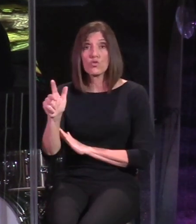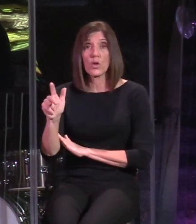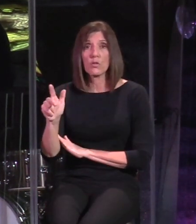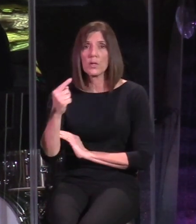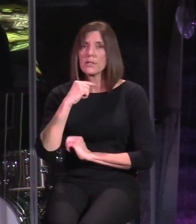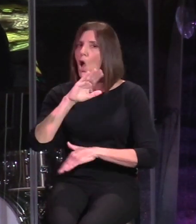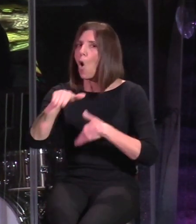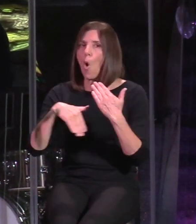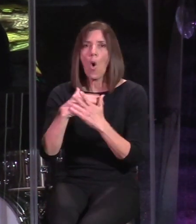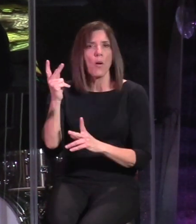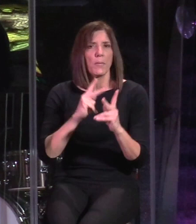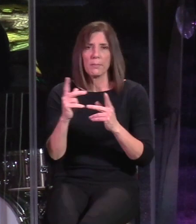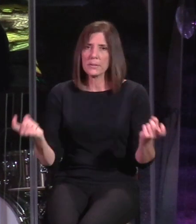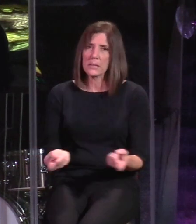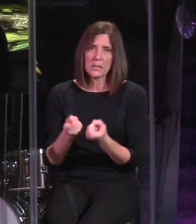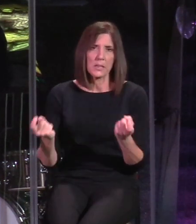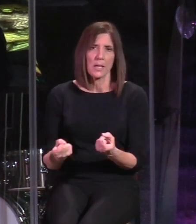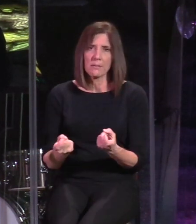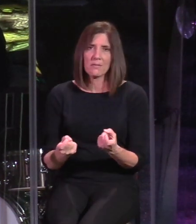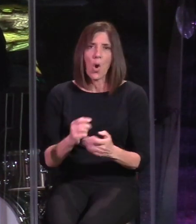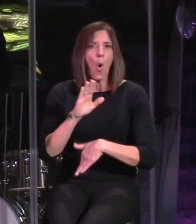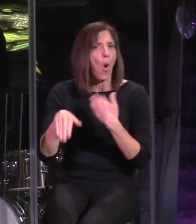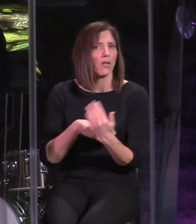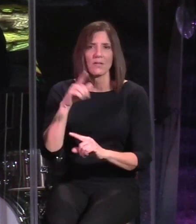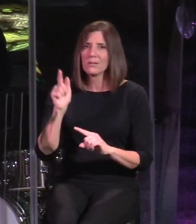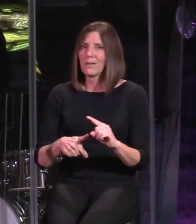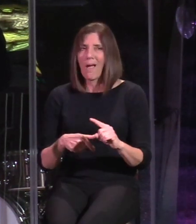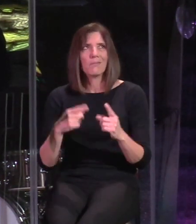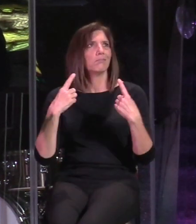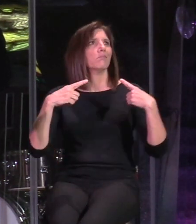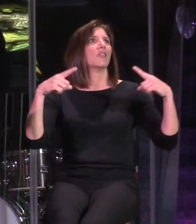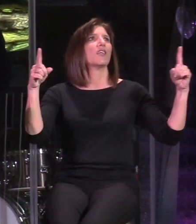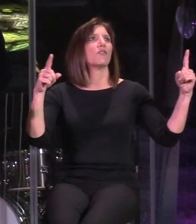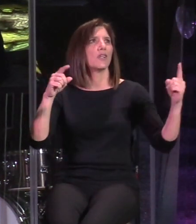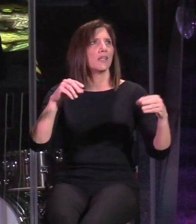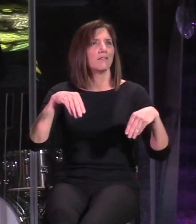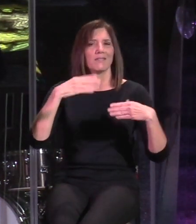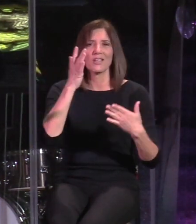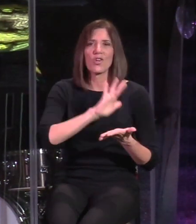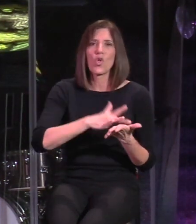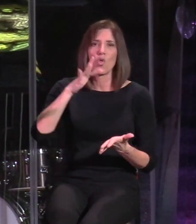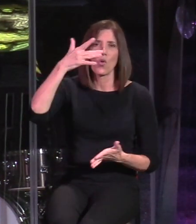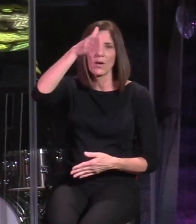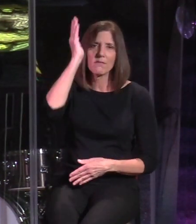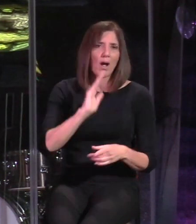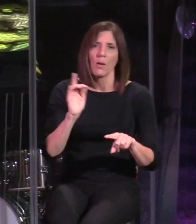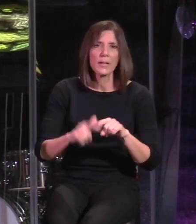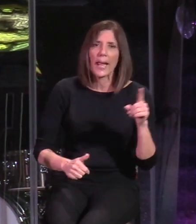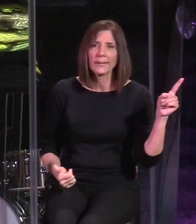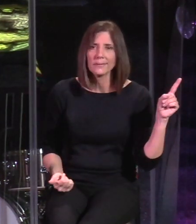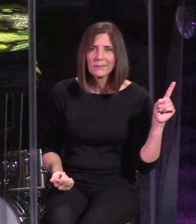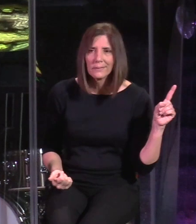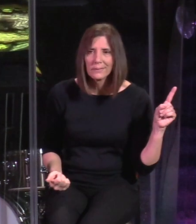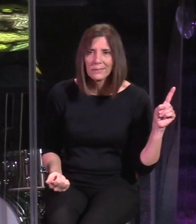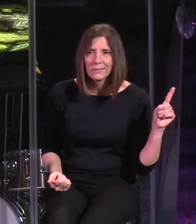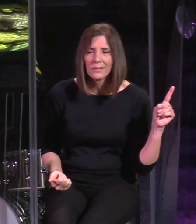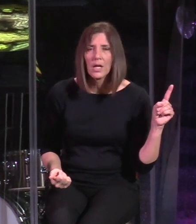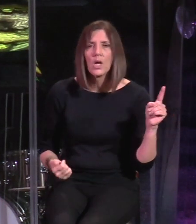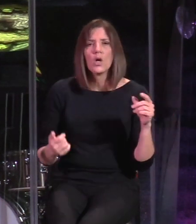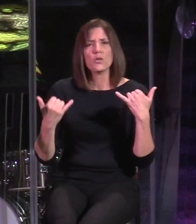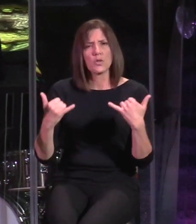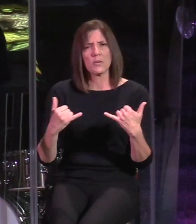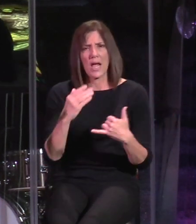have sinned and fall short of the glory of God. And so the Jewish people continued to make their